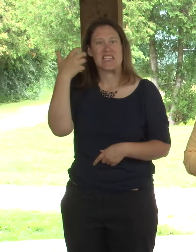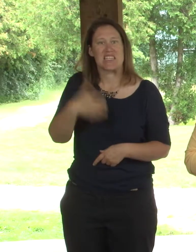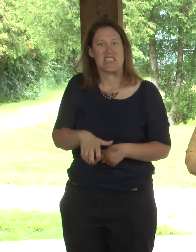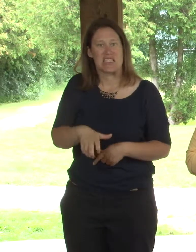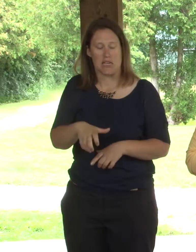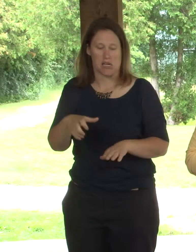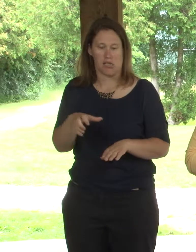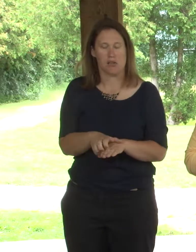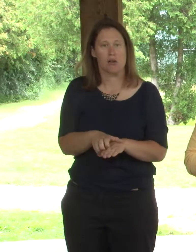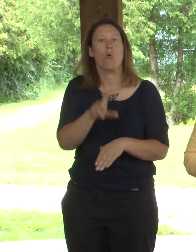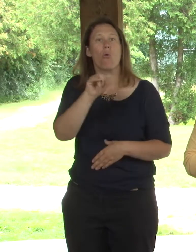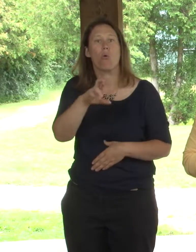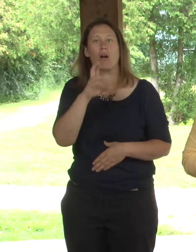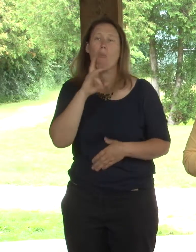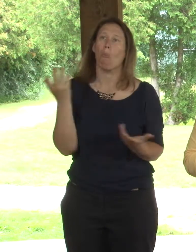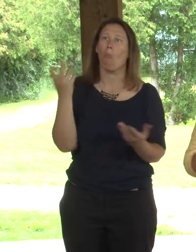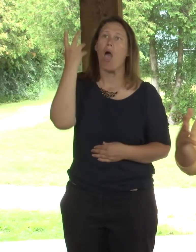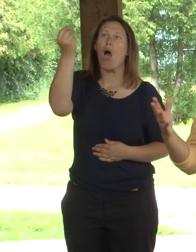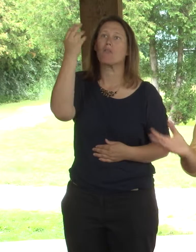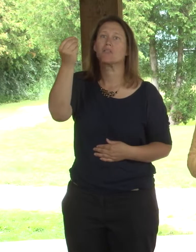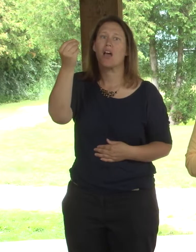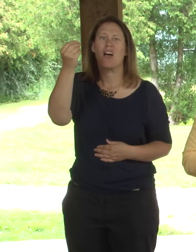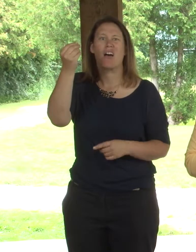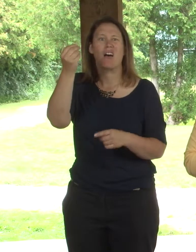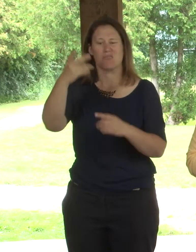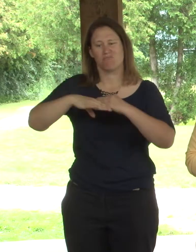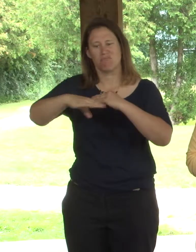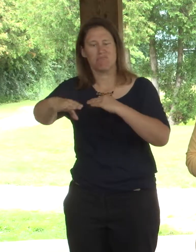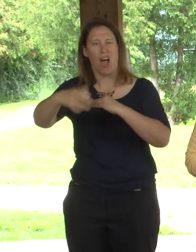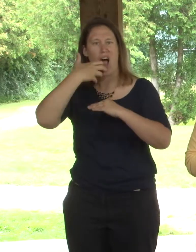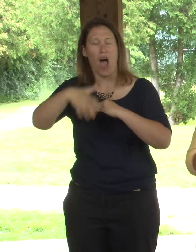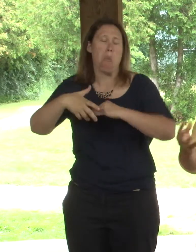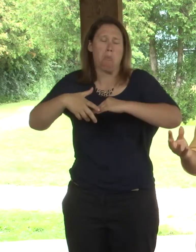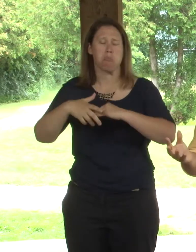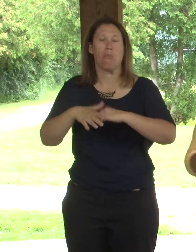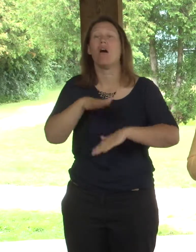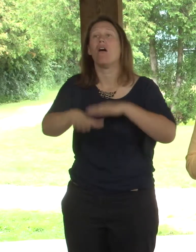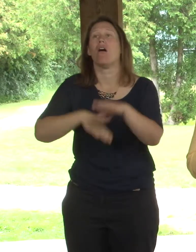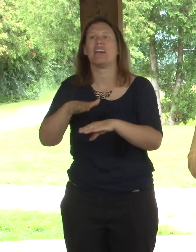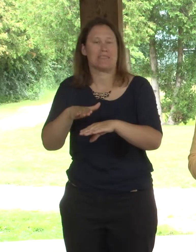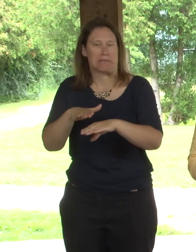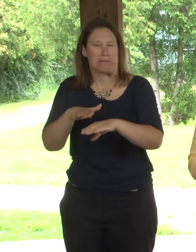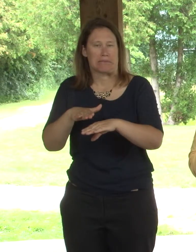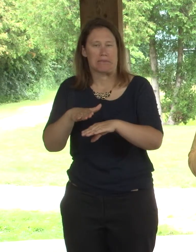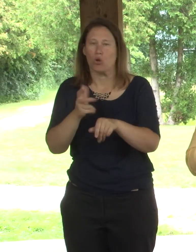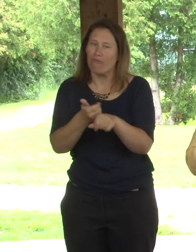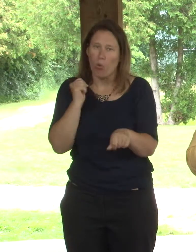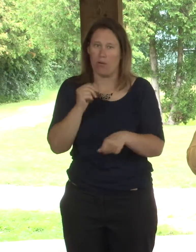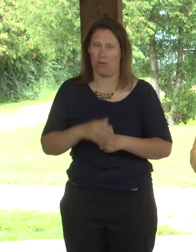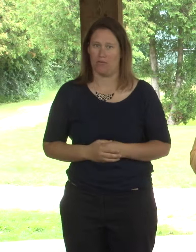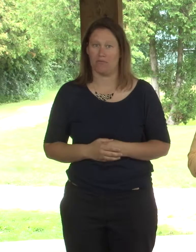into situations where we think, I've got a wonderful gift and it's a foot bath, so I'm going to fill it up,